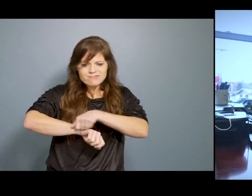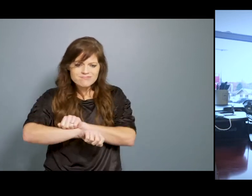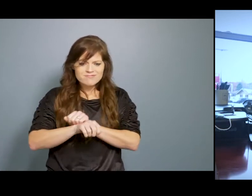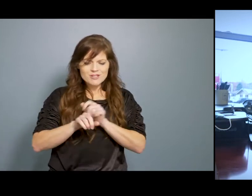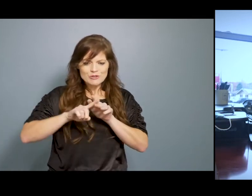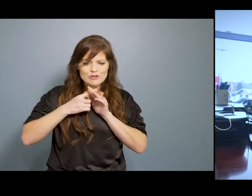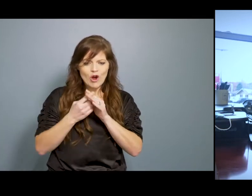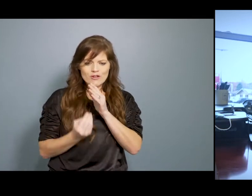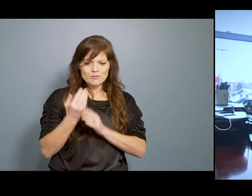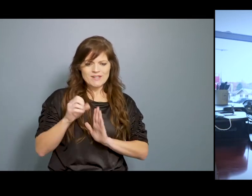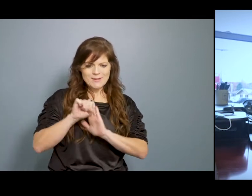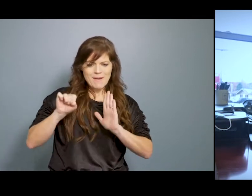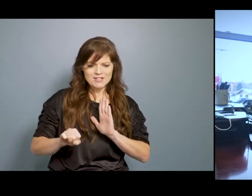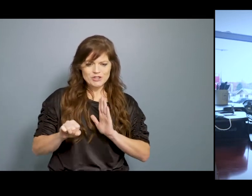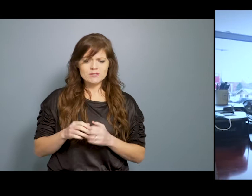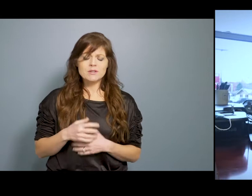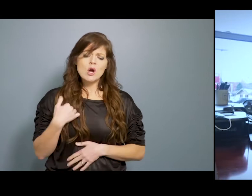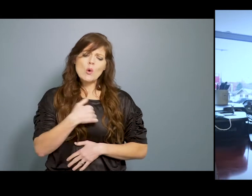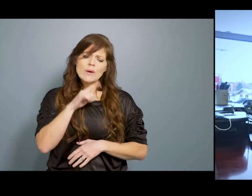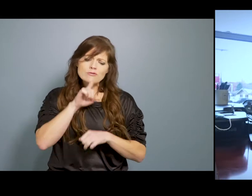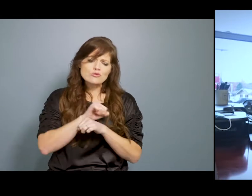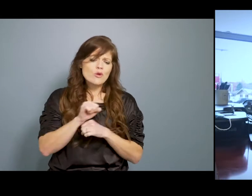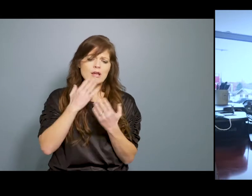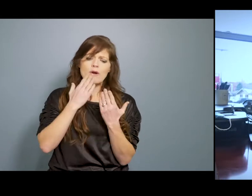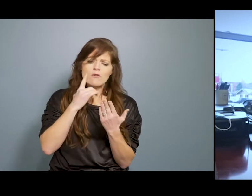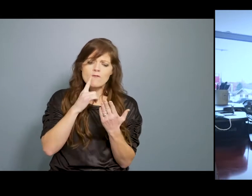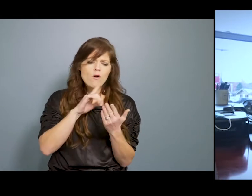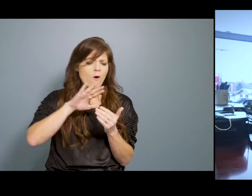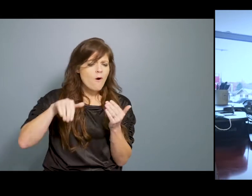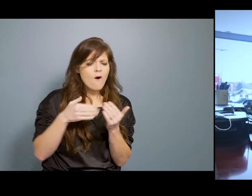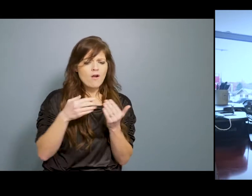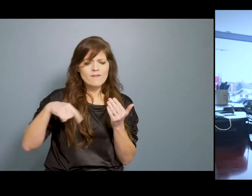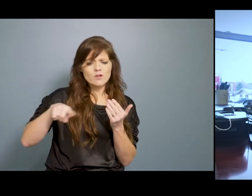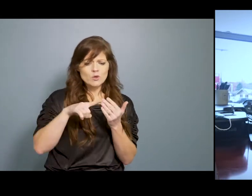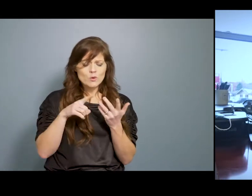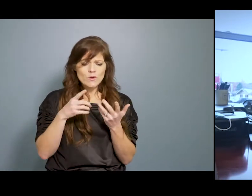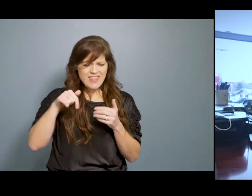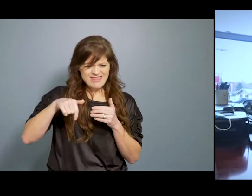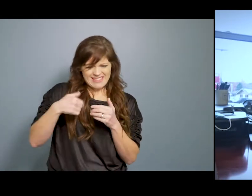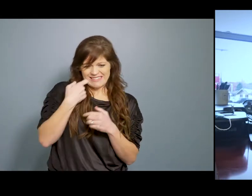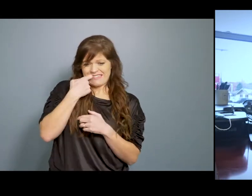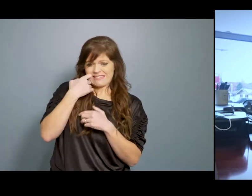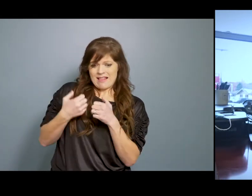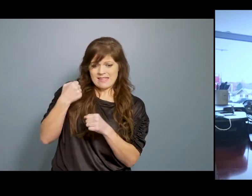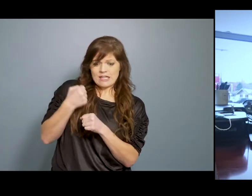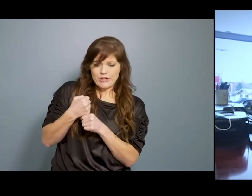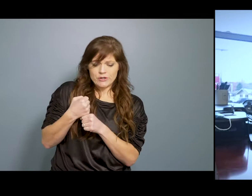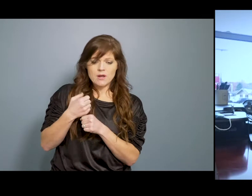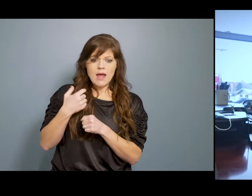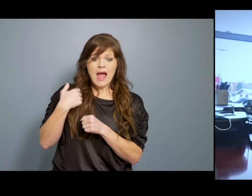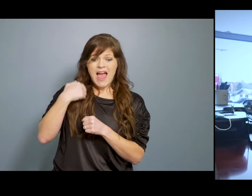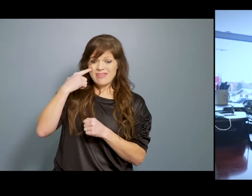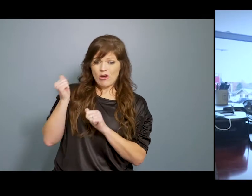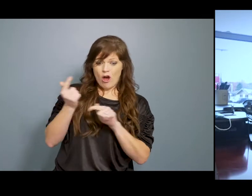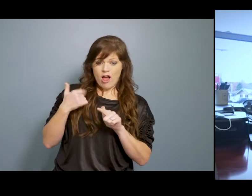spring semester. We are so grateful for all that you've accomplished this last year, and I think we're all thrilled that 2020 is behind